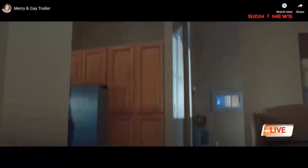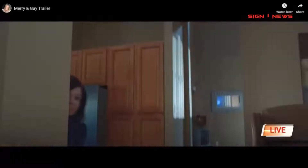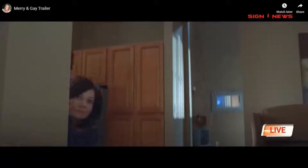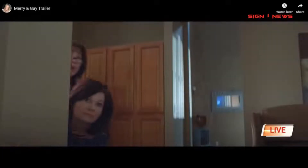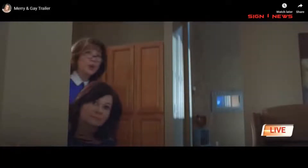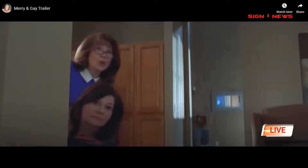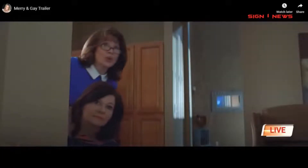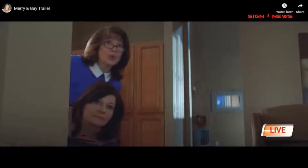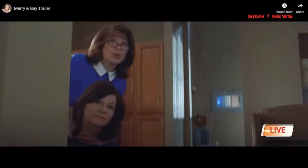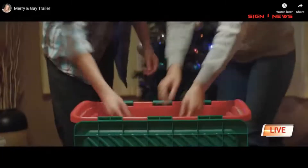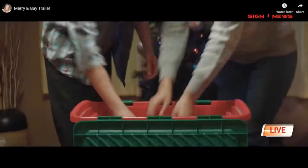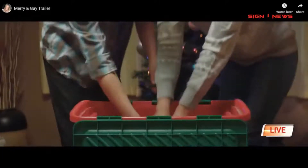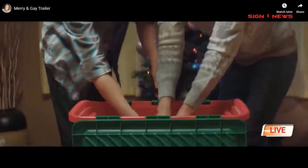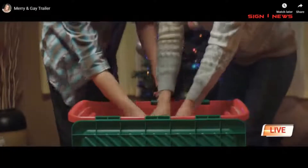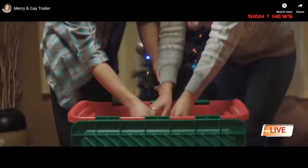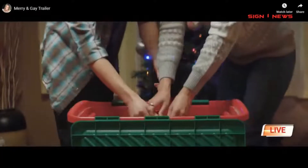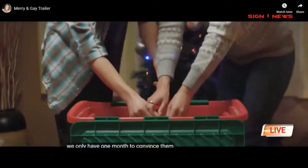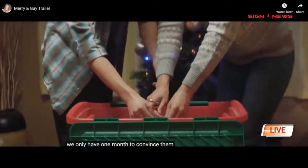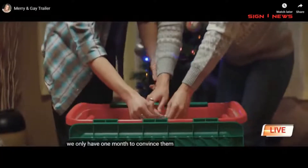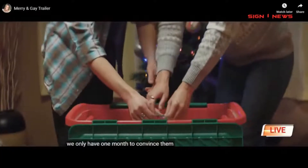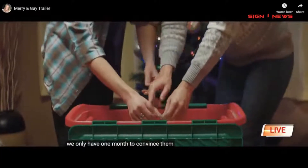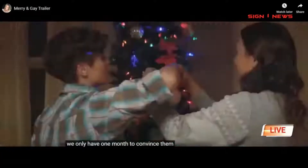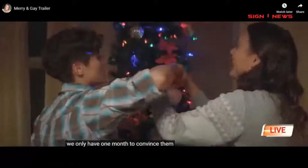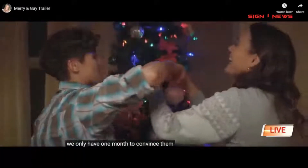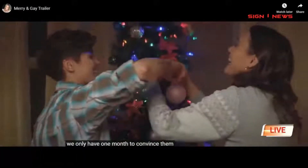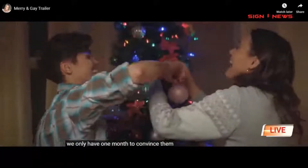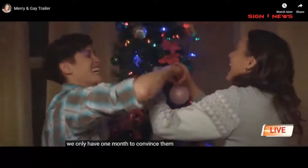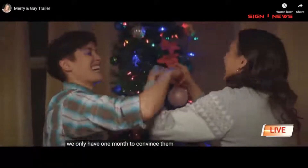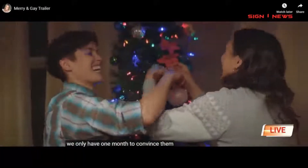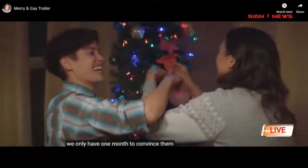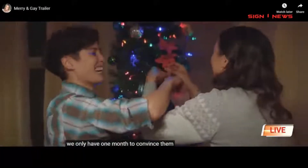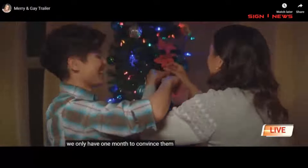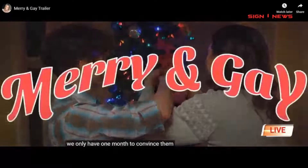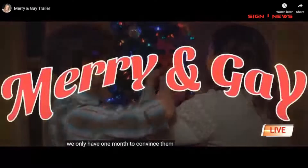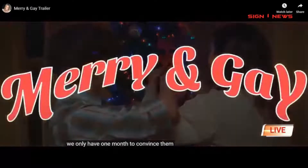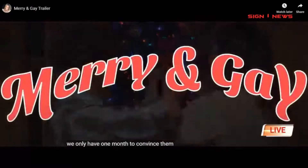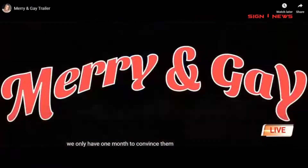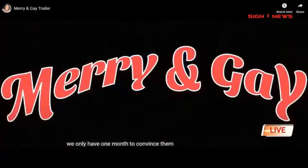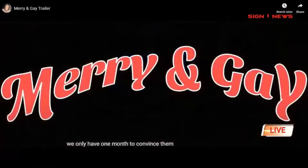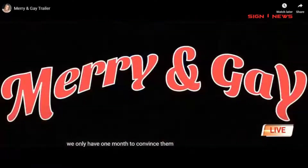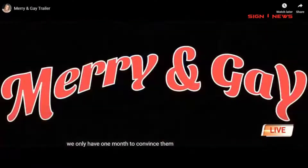We only have 1 month to convince them that they are perfect for each other.